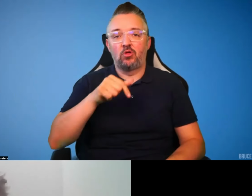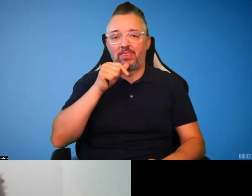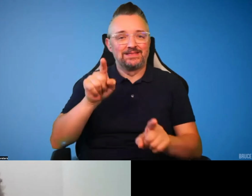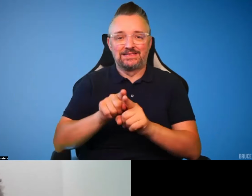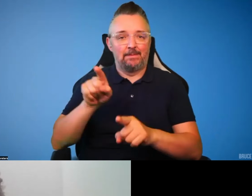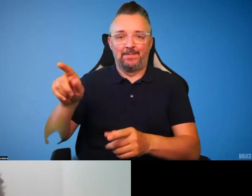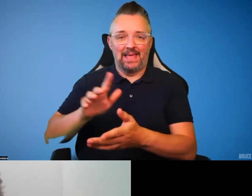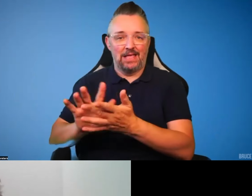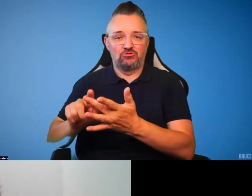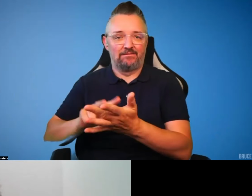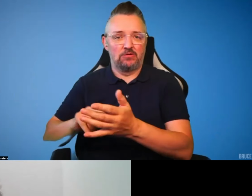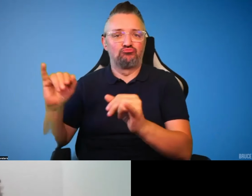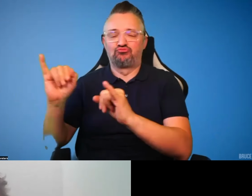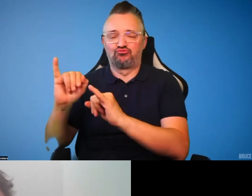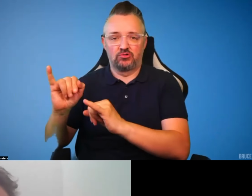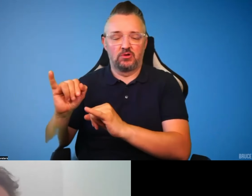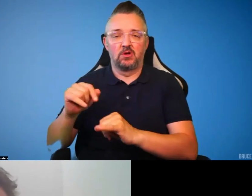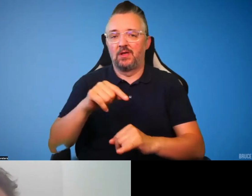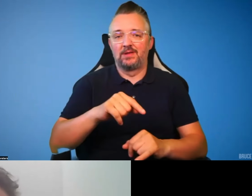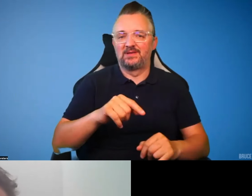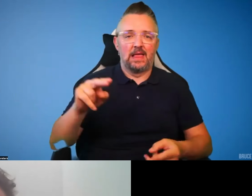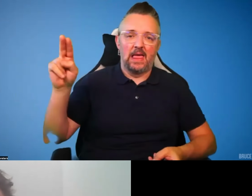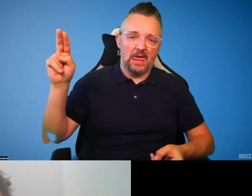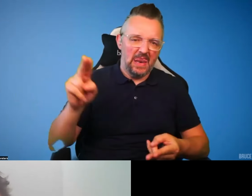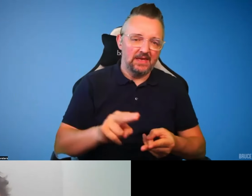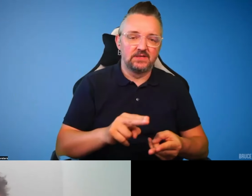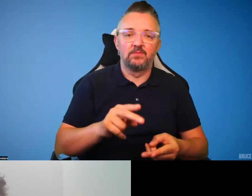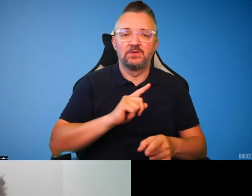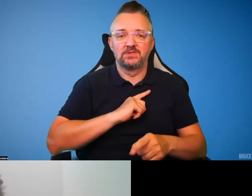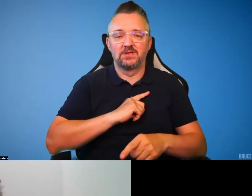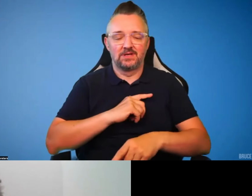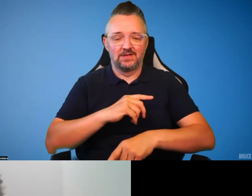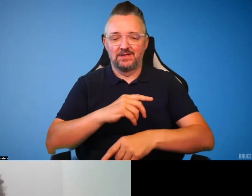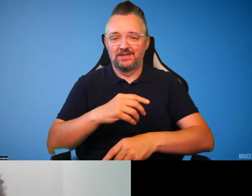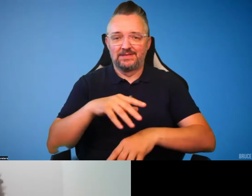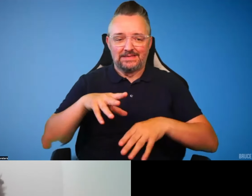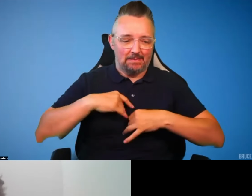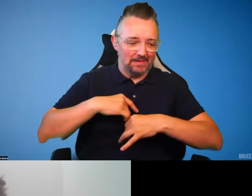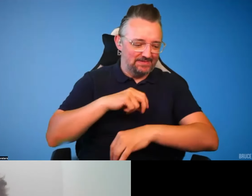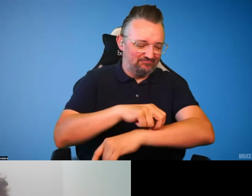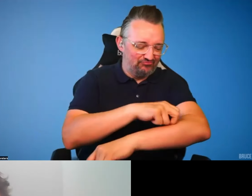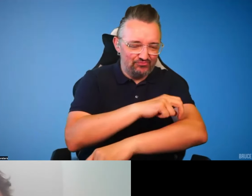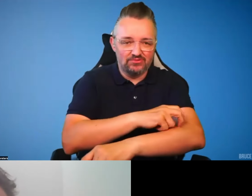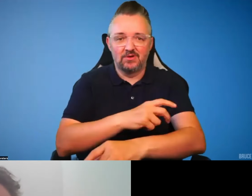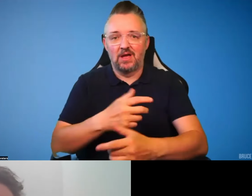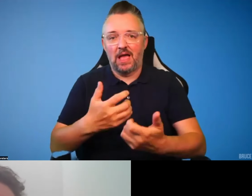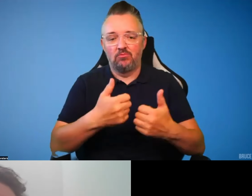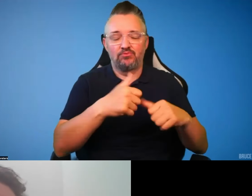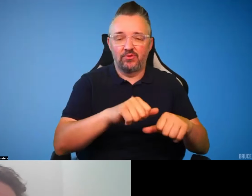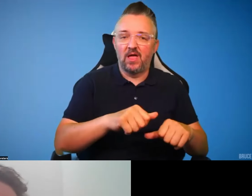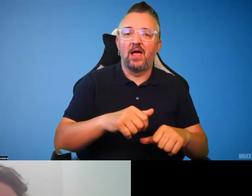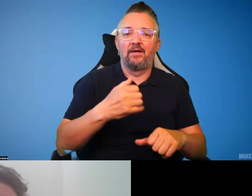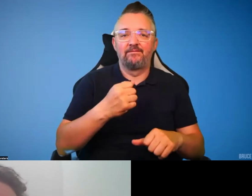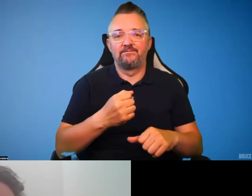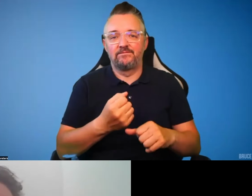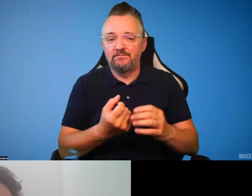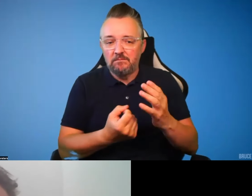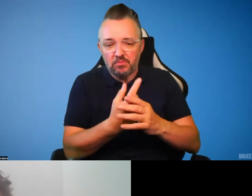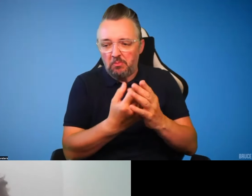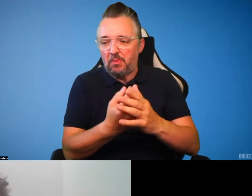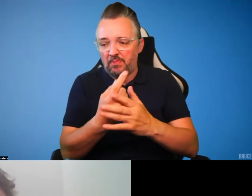of the severity. Dan mentioned the symptoms, the resolution, and the relatively mild cases that we've been